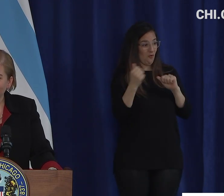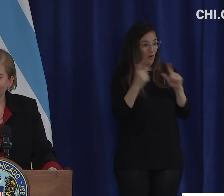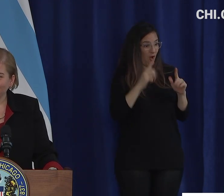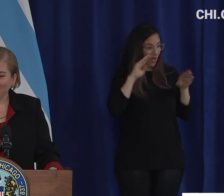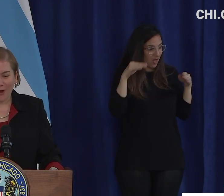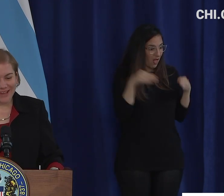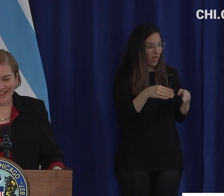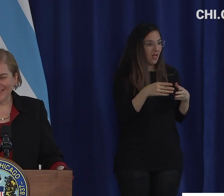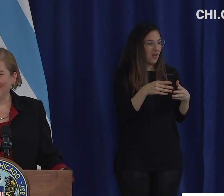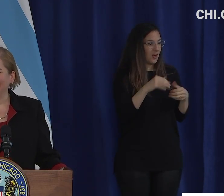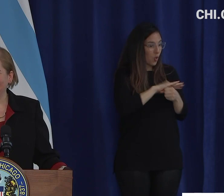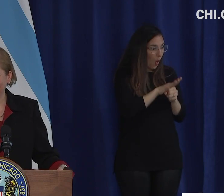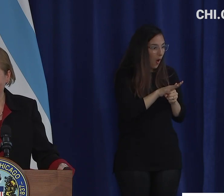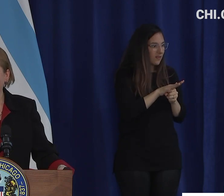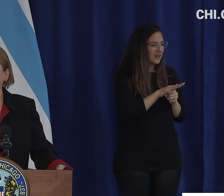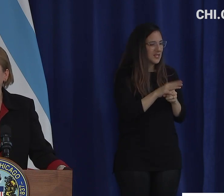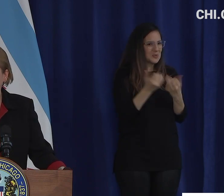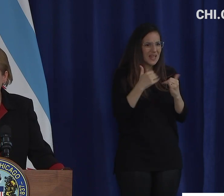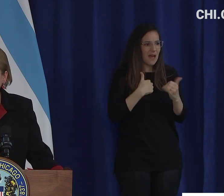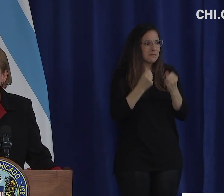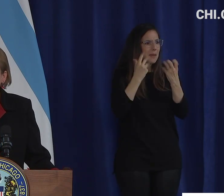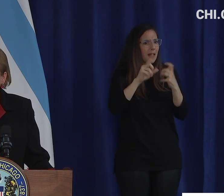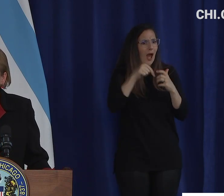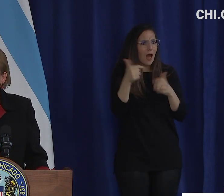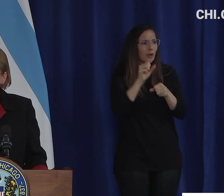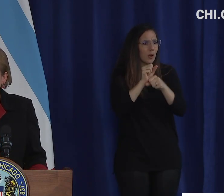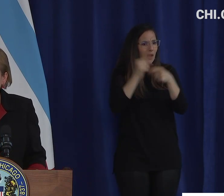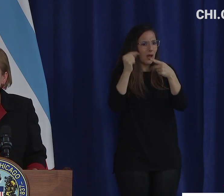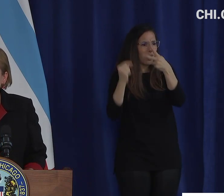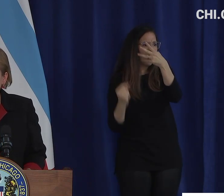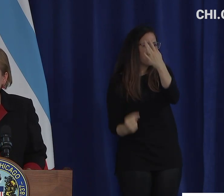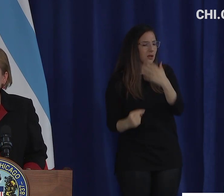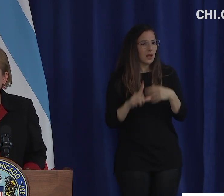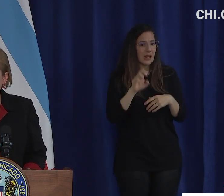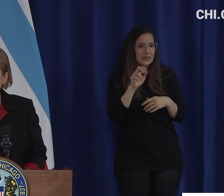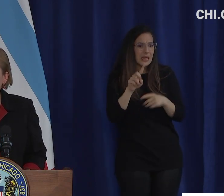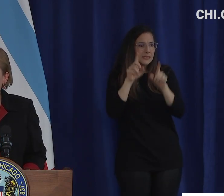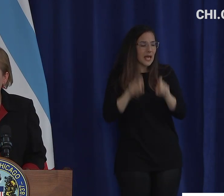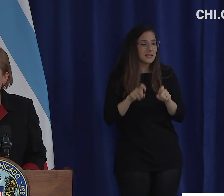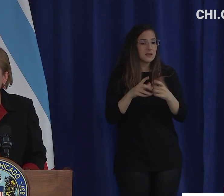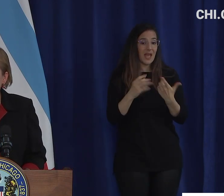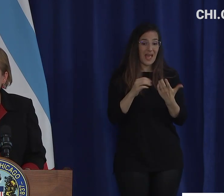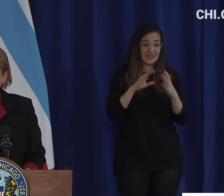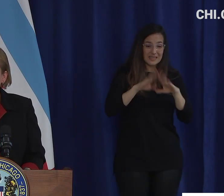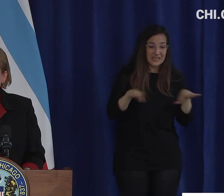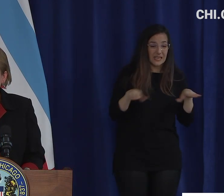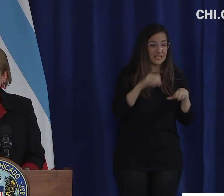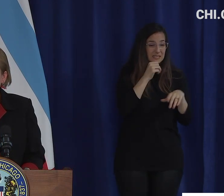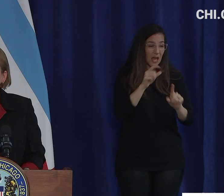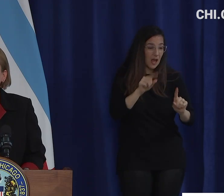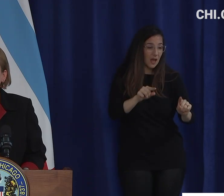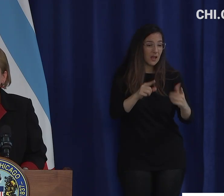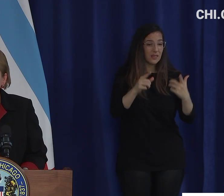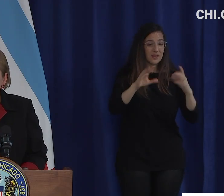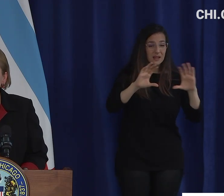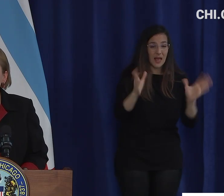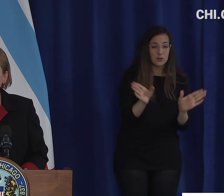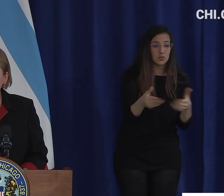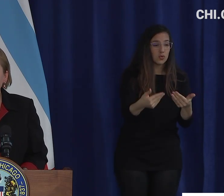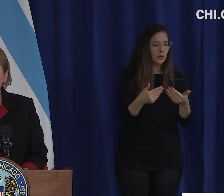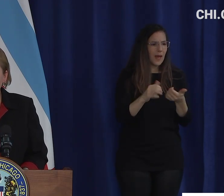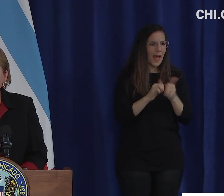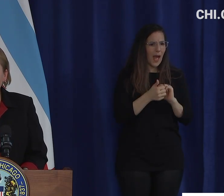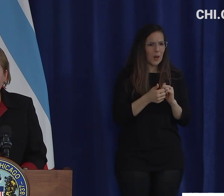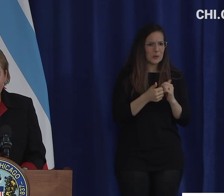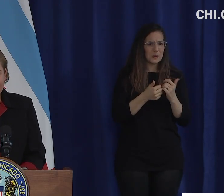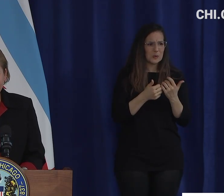so many others. Oh, yes. Lead testing, and then children not in the classroom. How do you stay on top that those tests are still